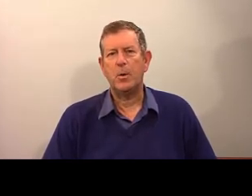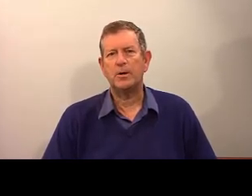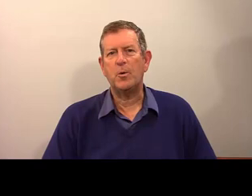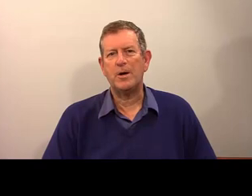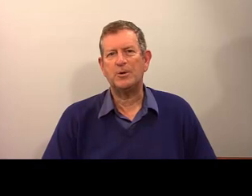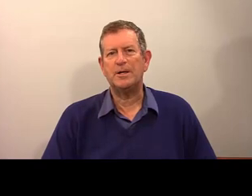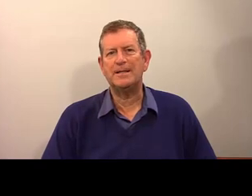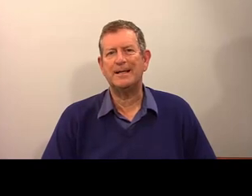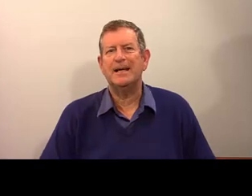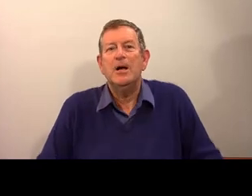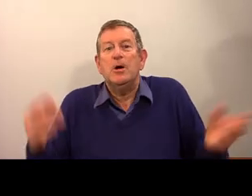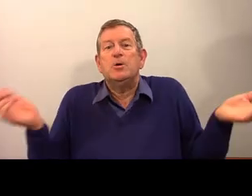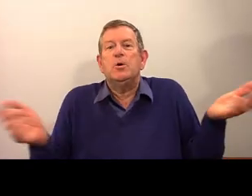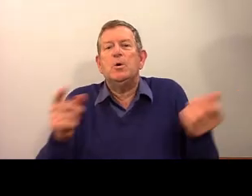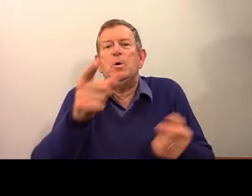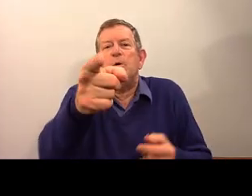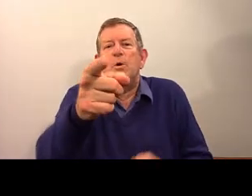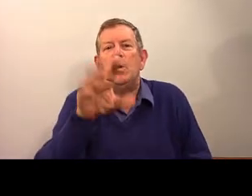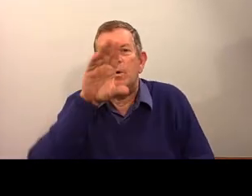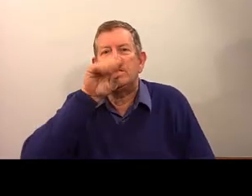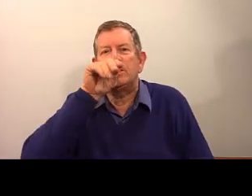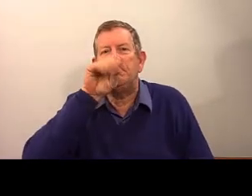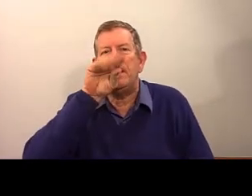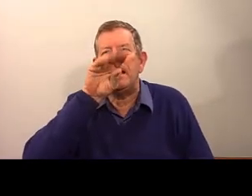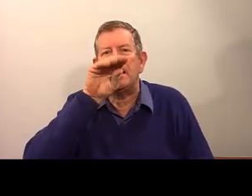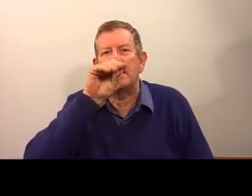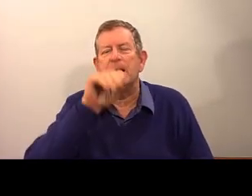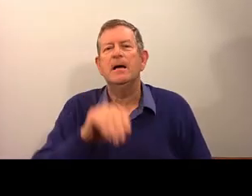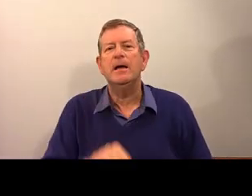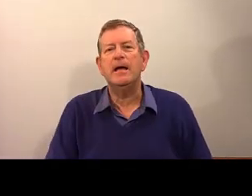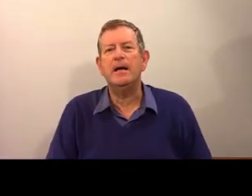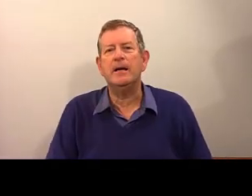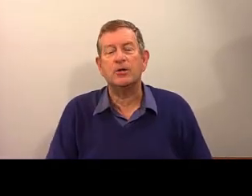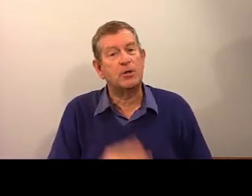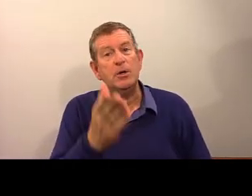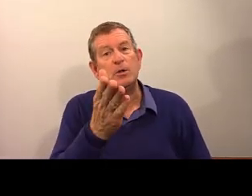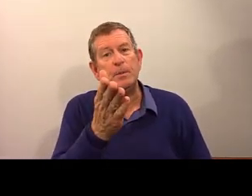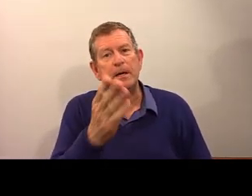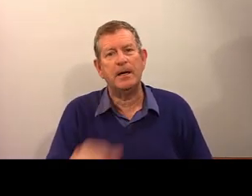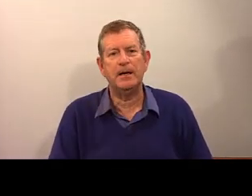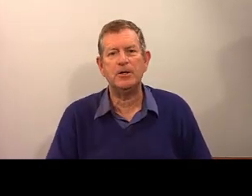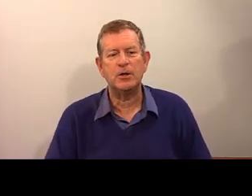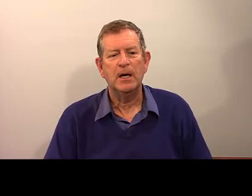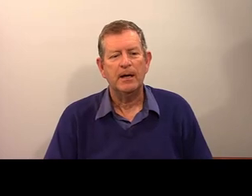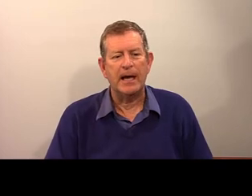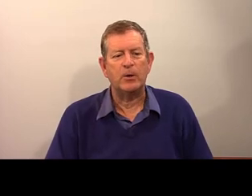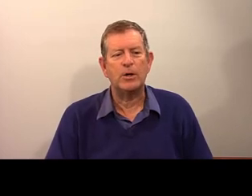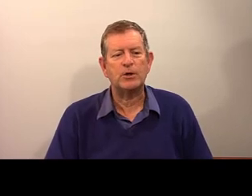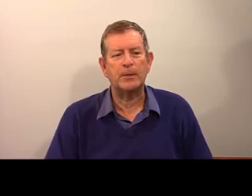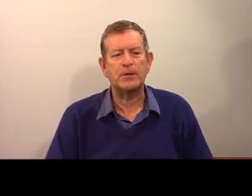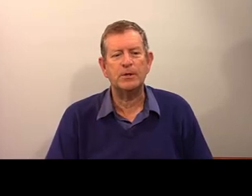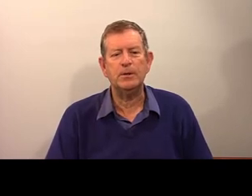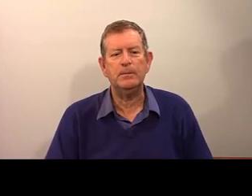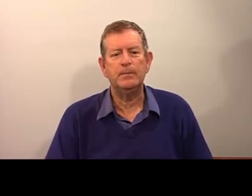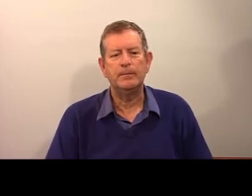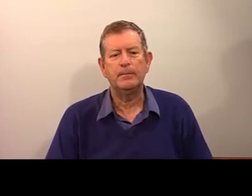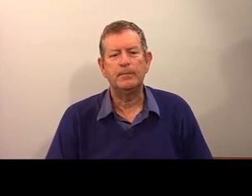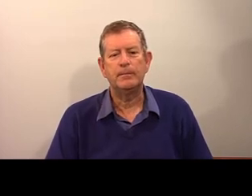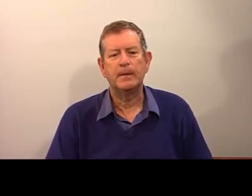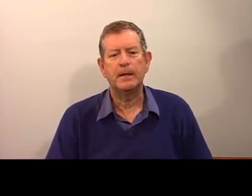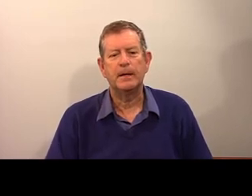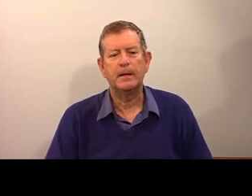That's an important question, isn't it? Do you speak English? Do you speak English? And question number 2?